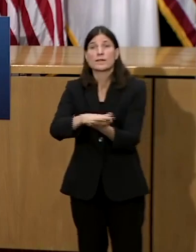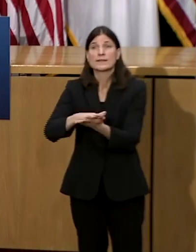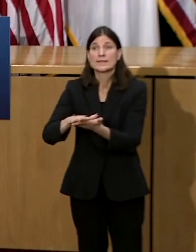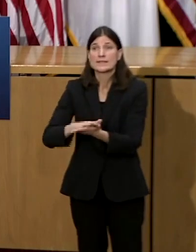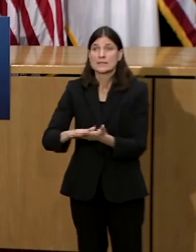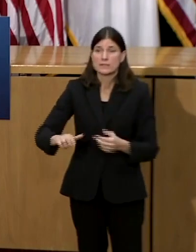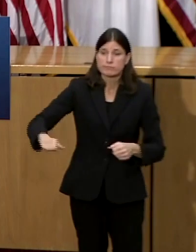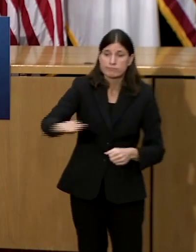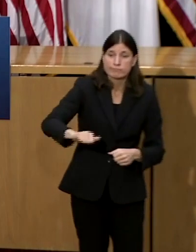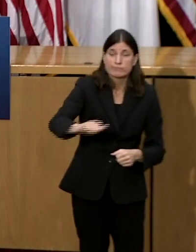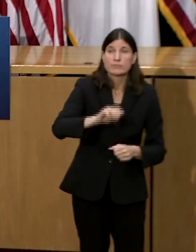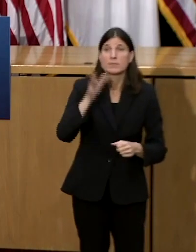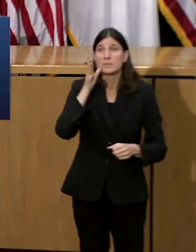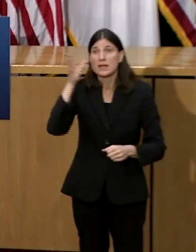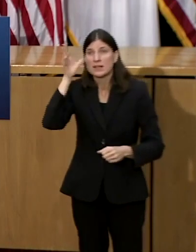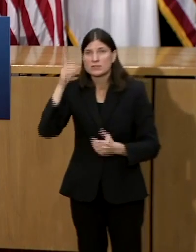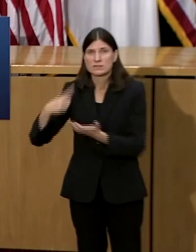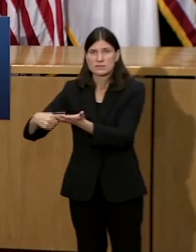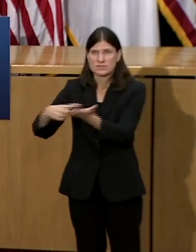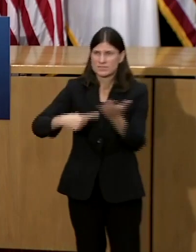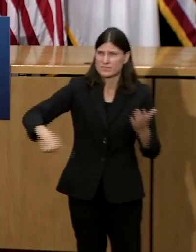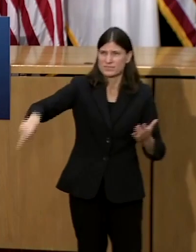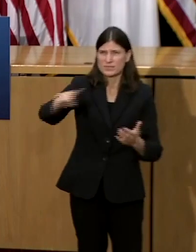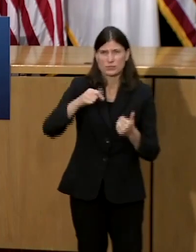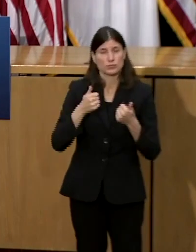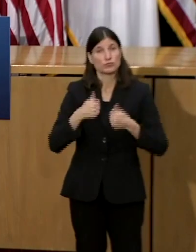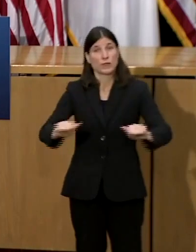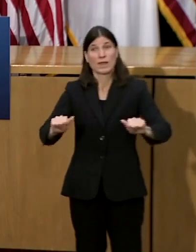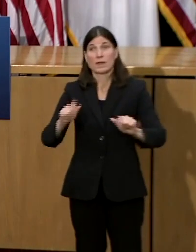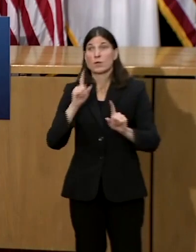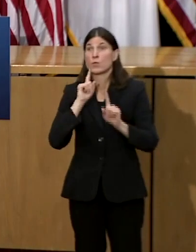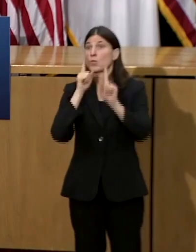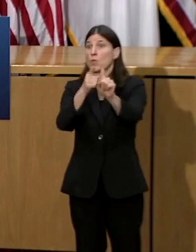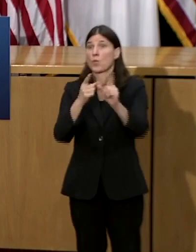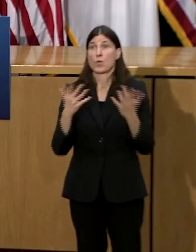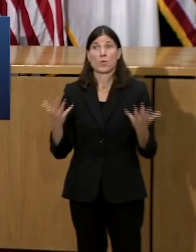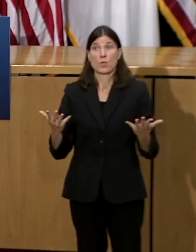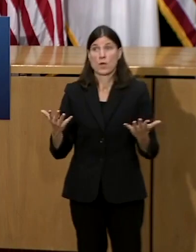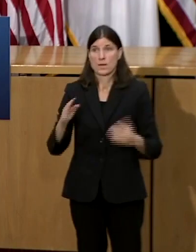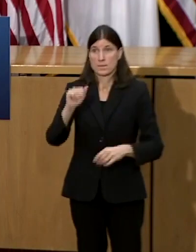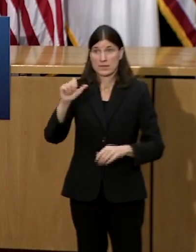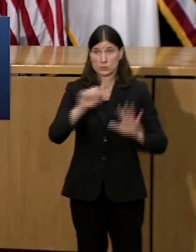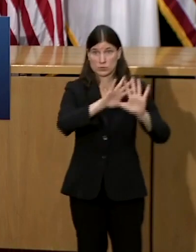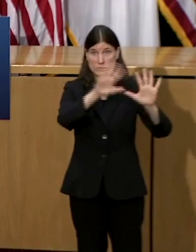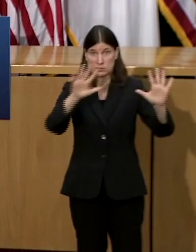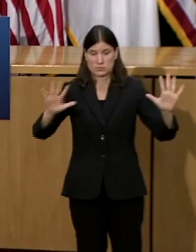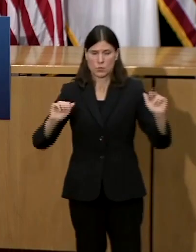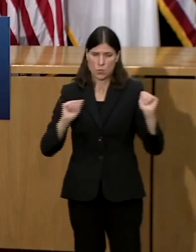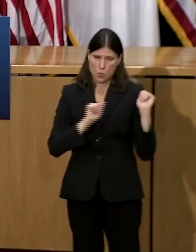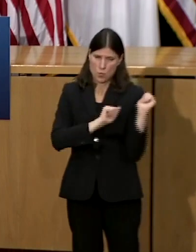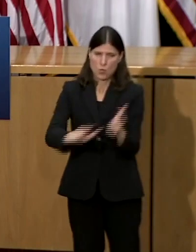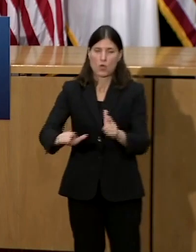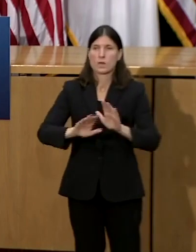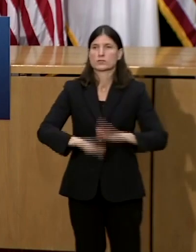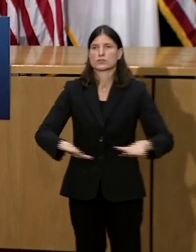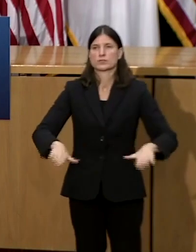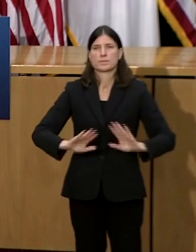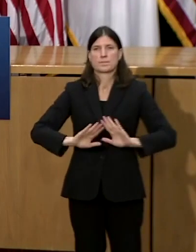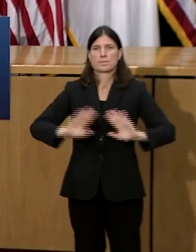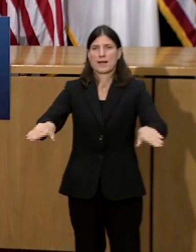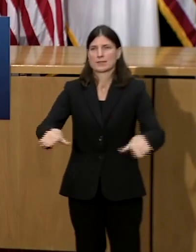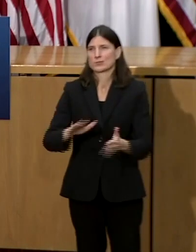working tirelessly to ensure our students of every age continue to be cared for and educated under incredibly difficult and